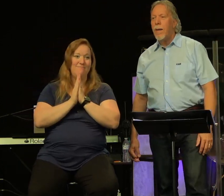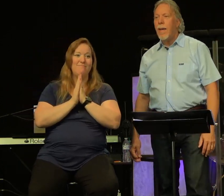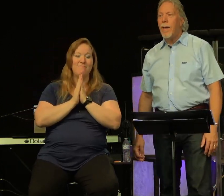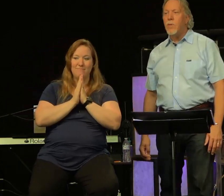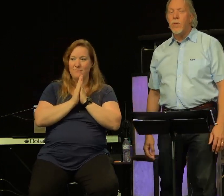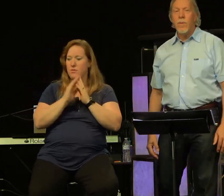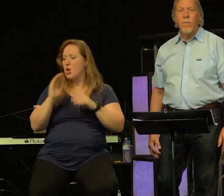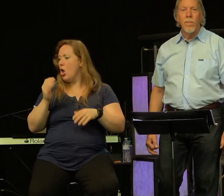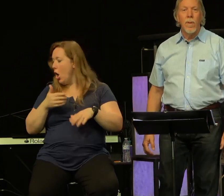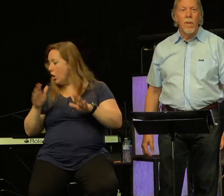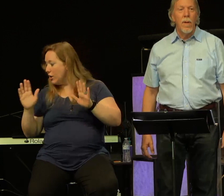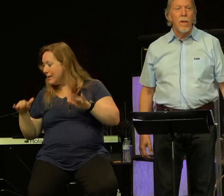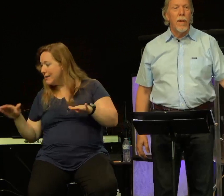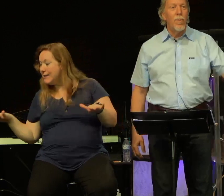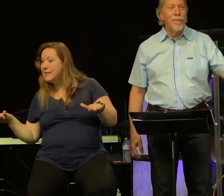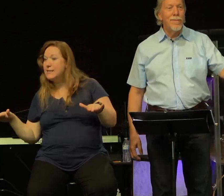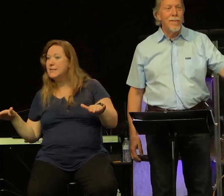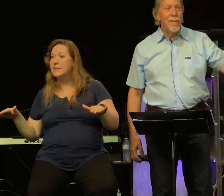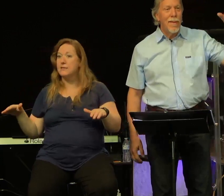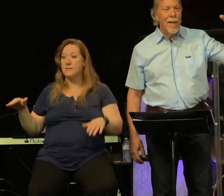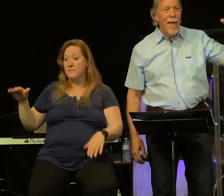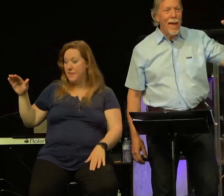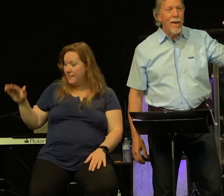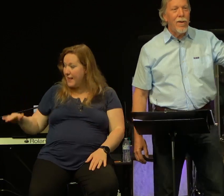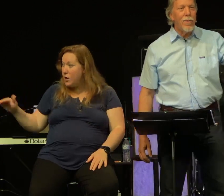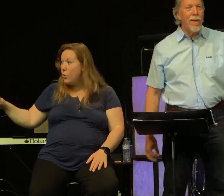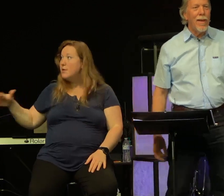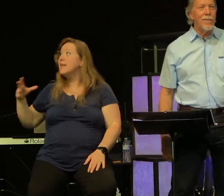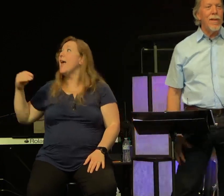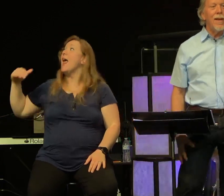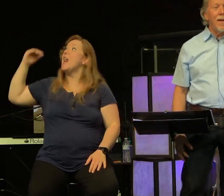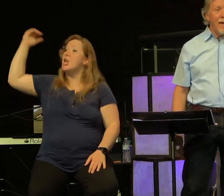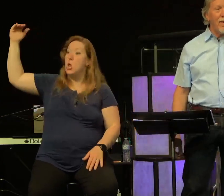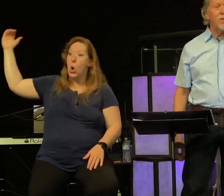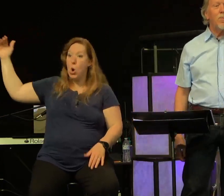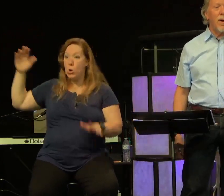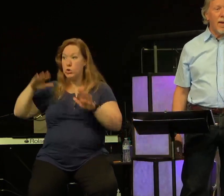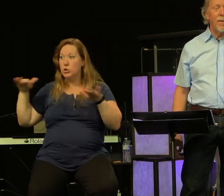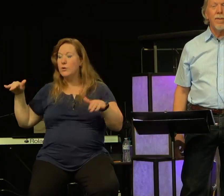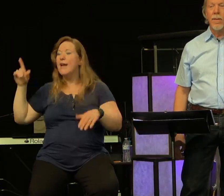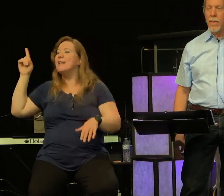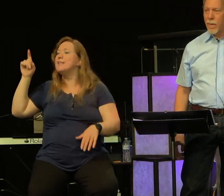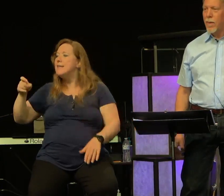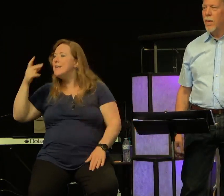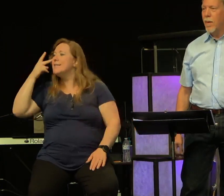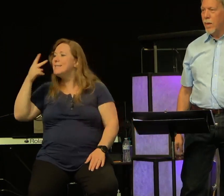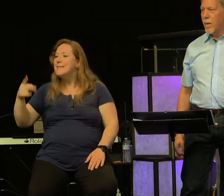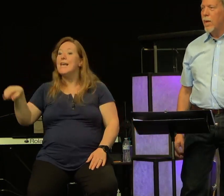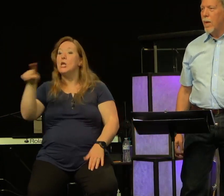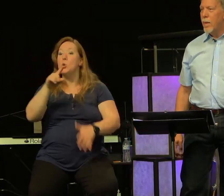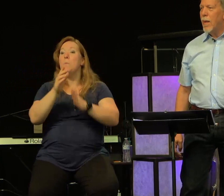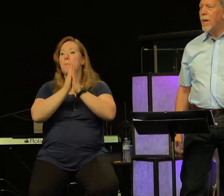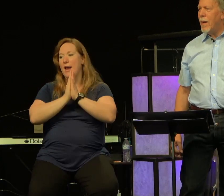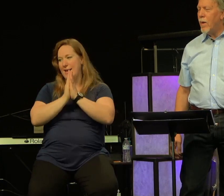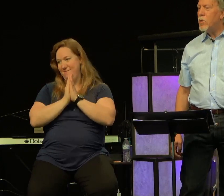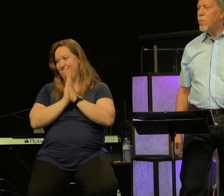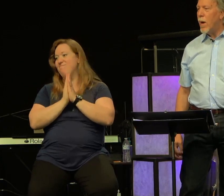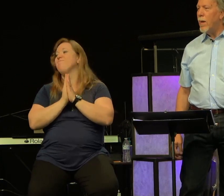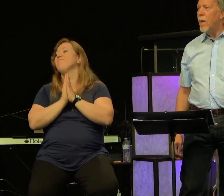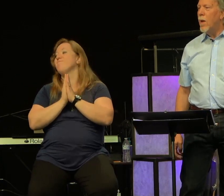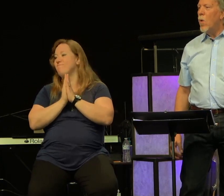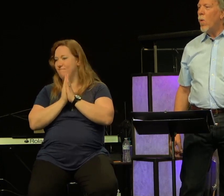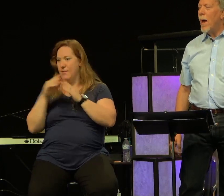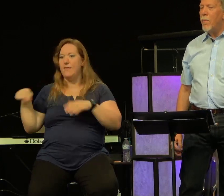Our kids, little ones and adult kids, they need to hear us pray. They need to hear us